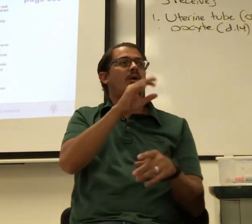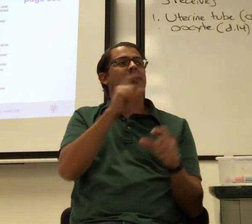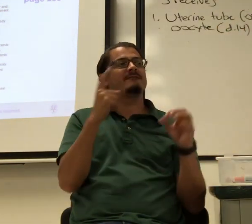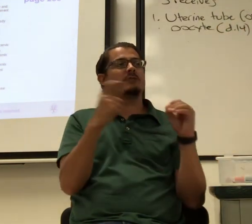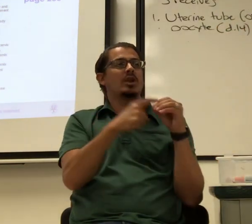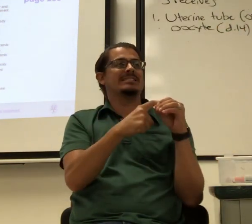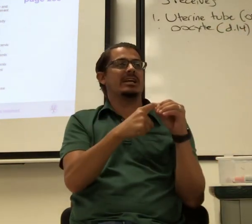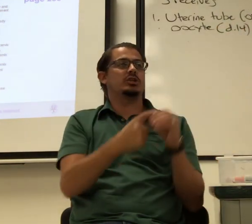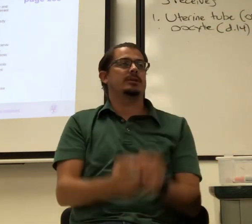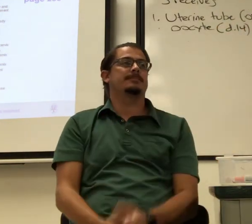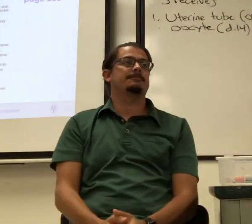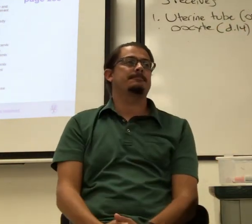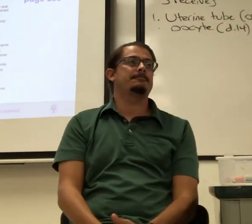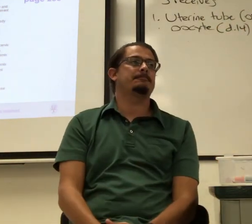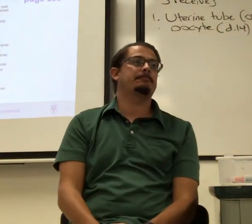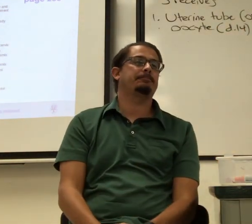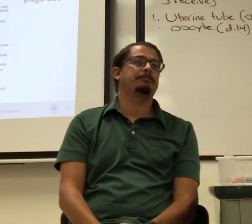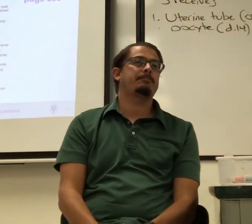down.